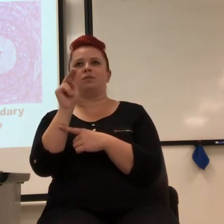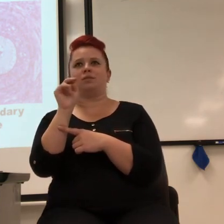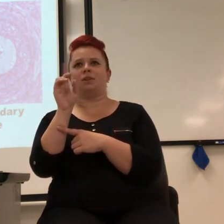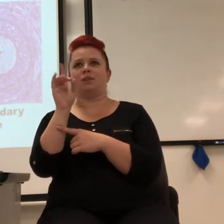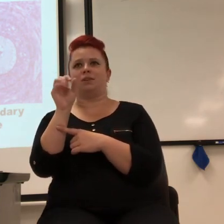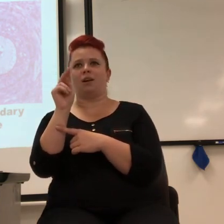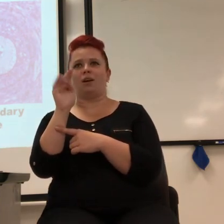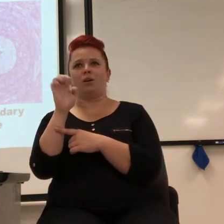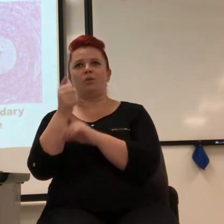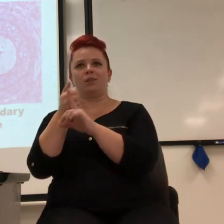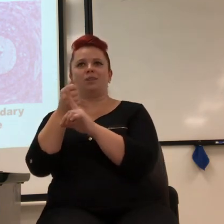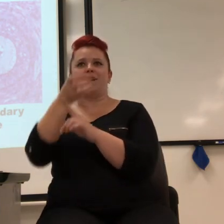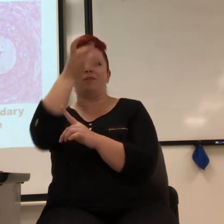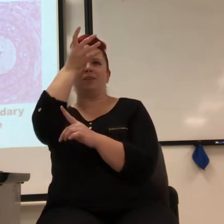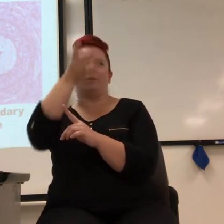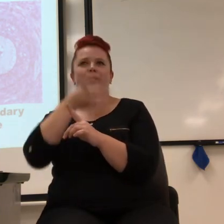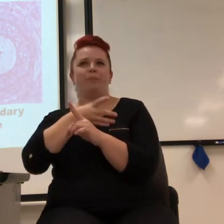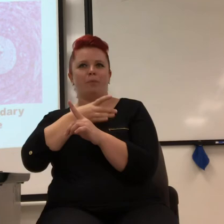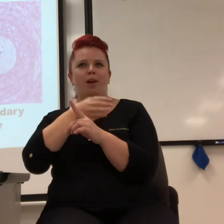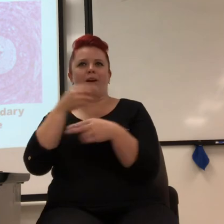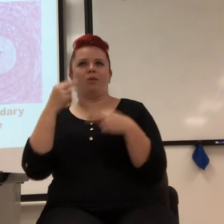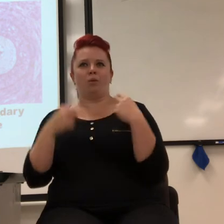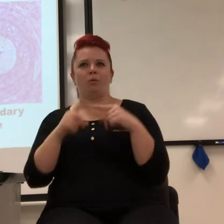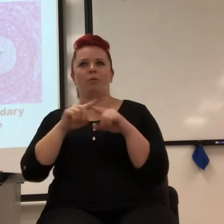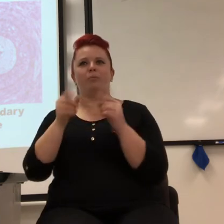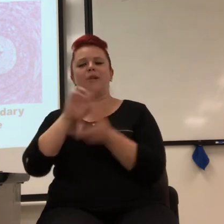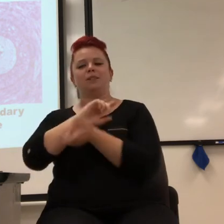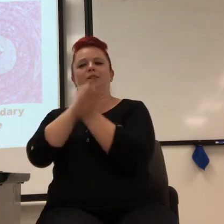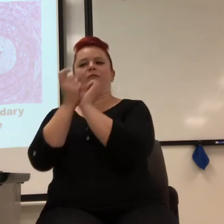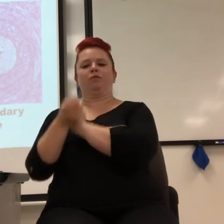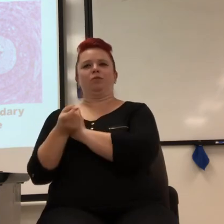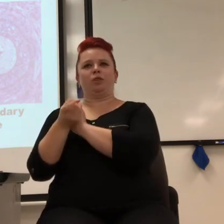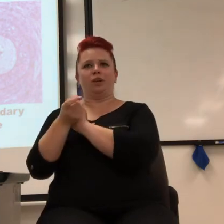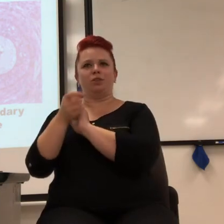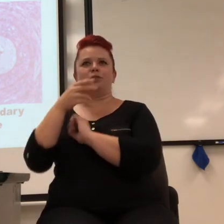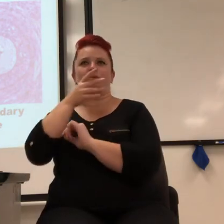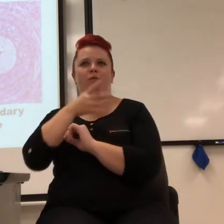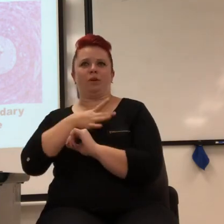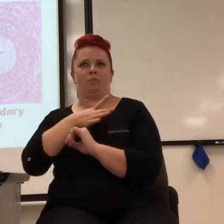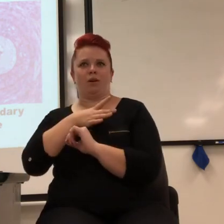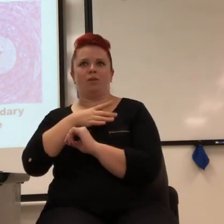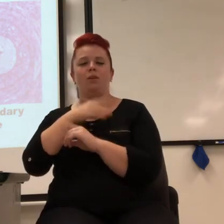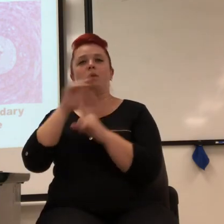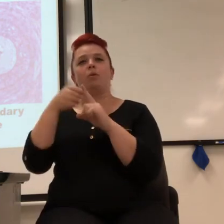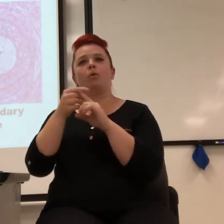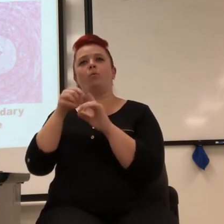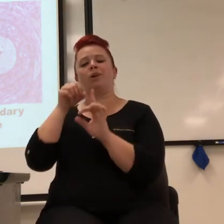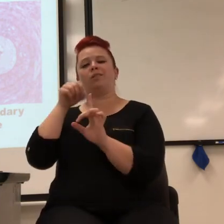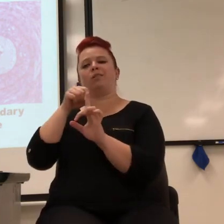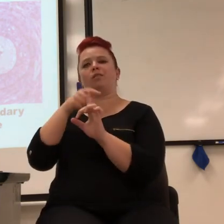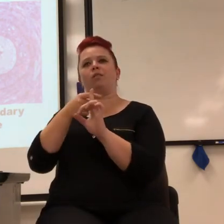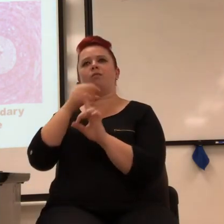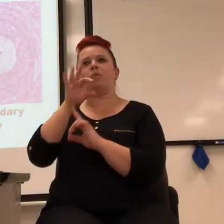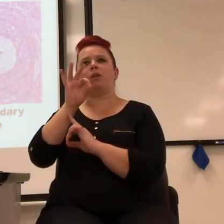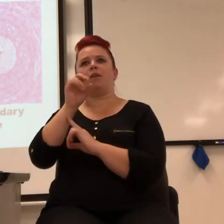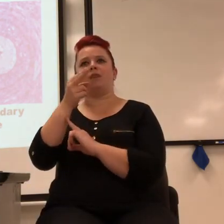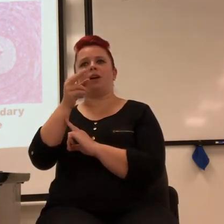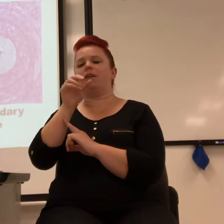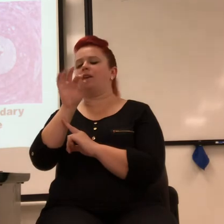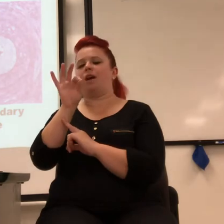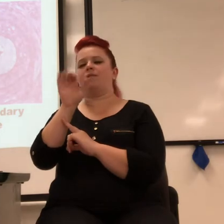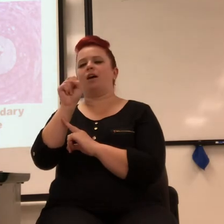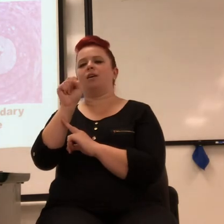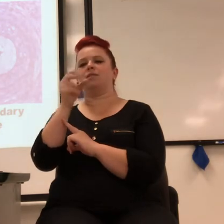transfer androstenedione to the granulosa cells, and under the influence of FSH, you increase the aromatase activity